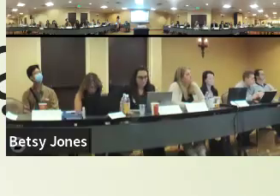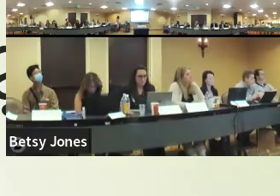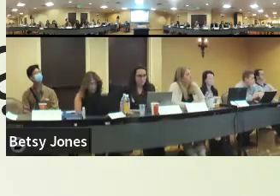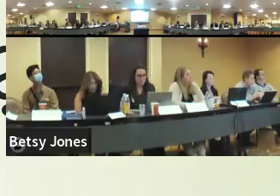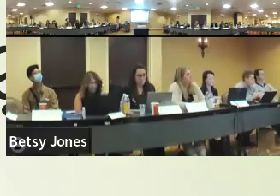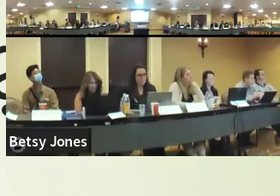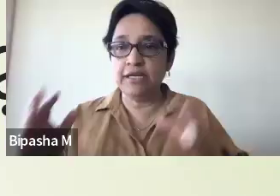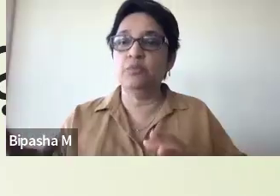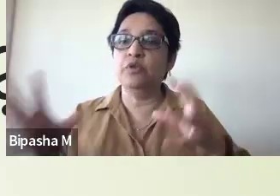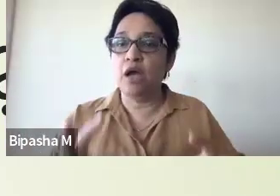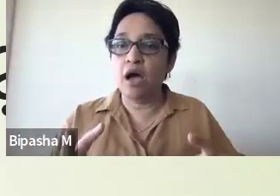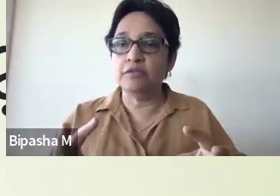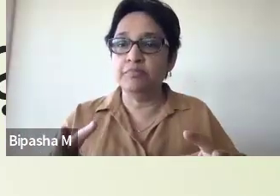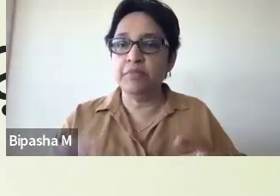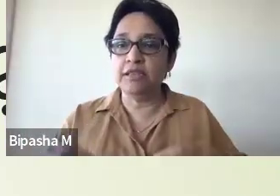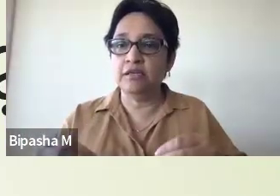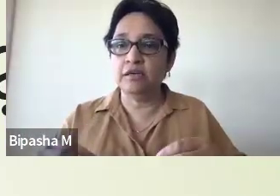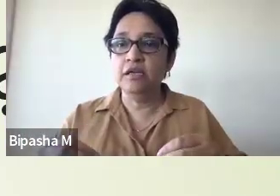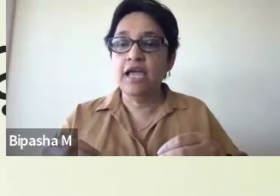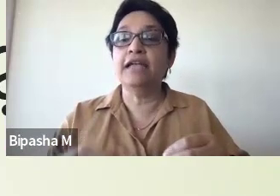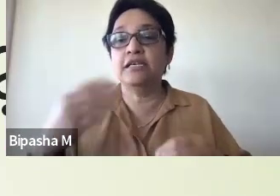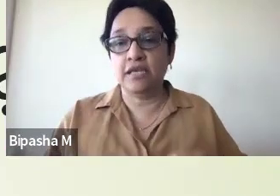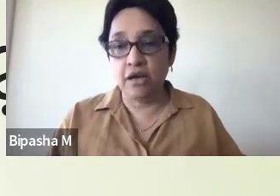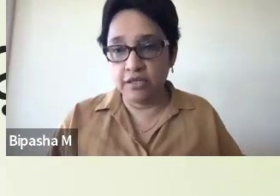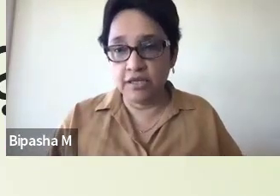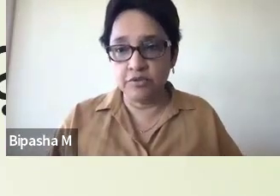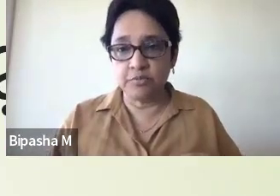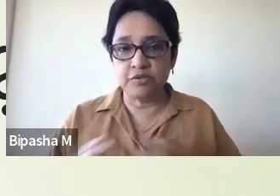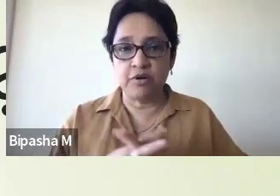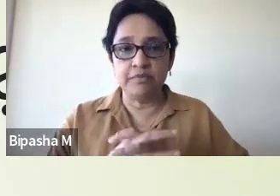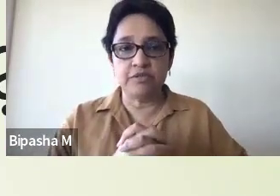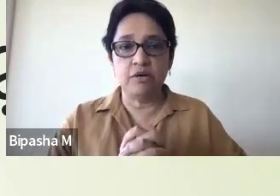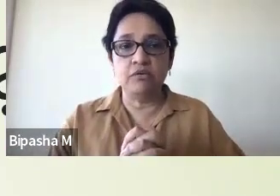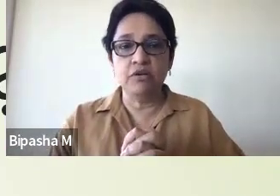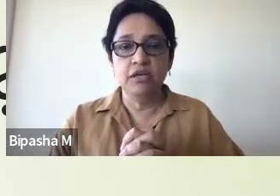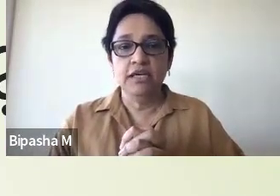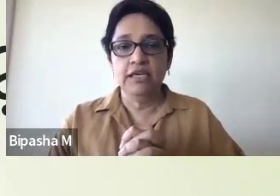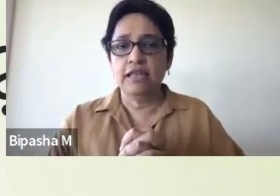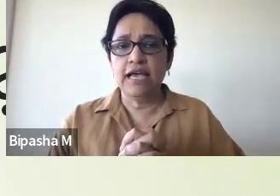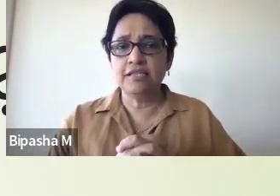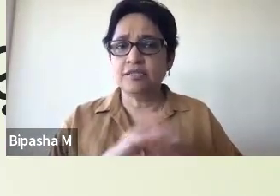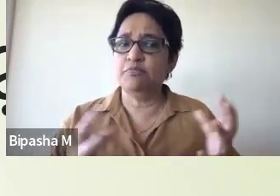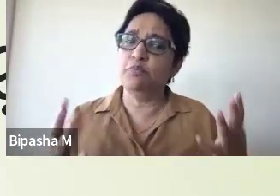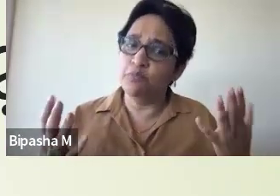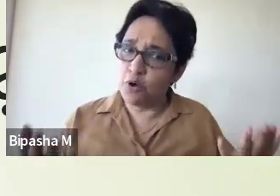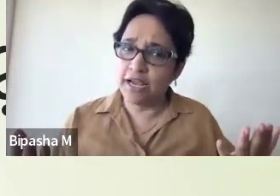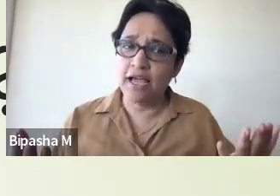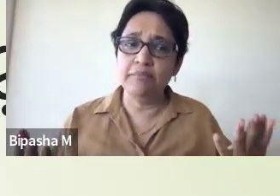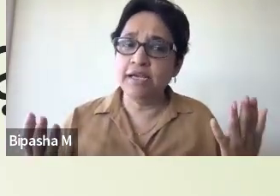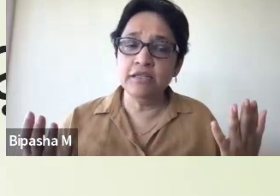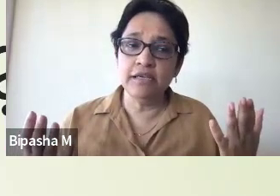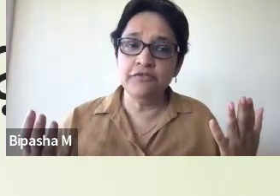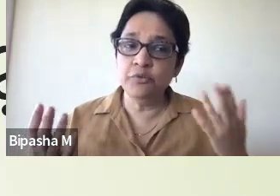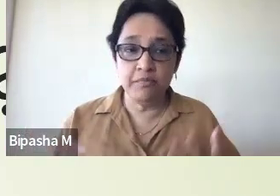I think, where Medicaid would not meet the antipsychotic that was prescribed. So yeah, that's what